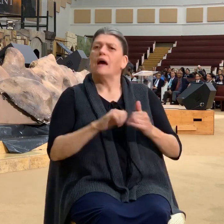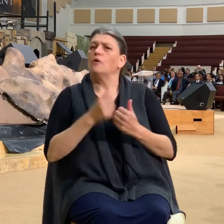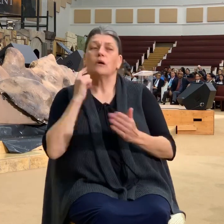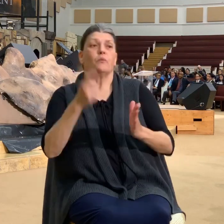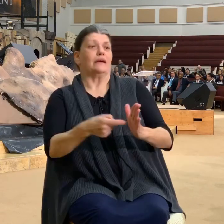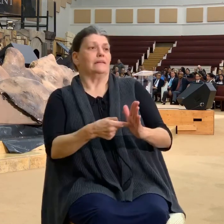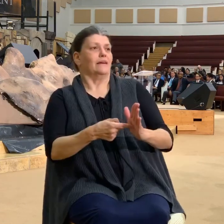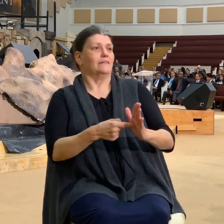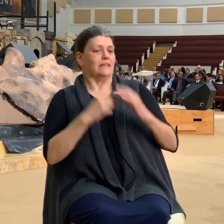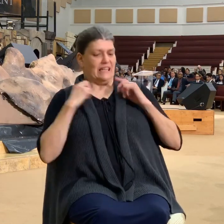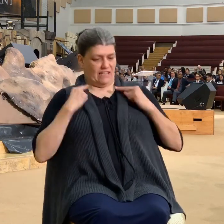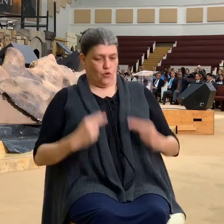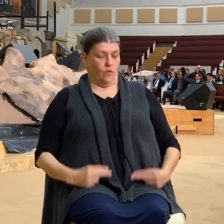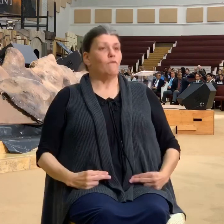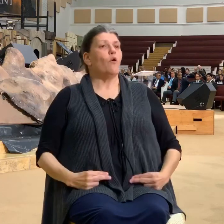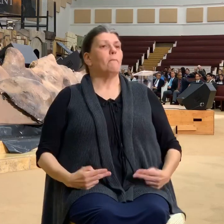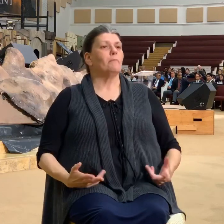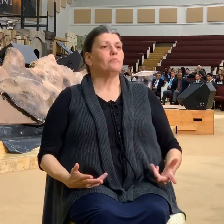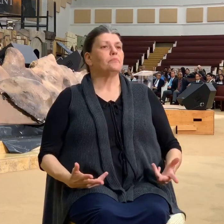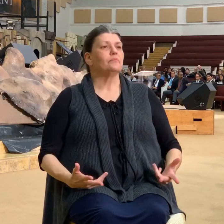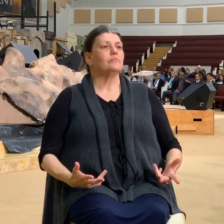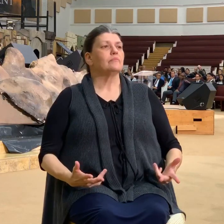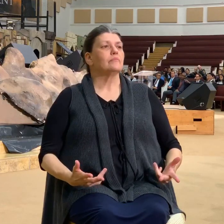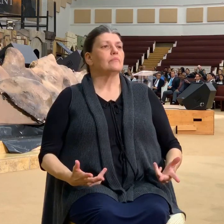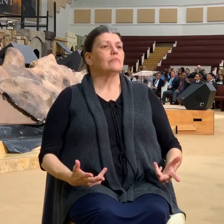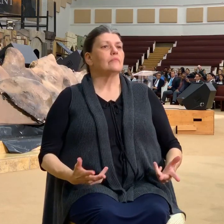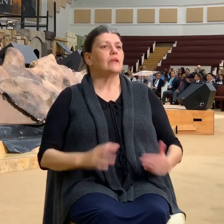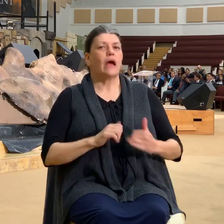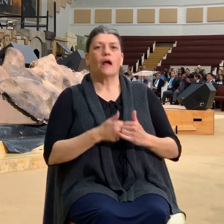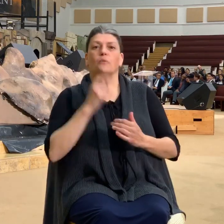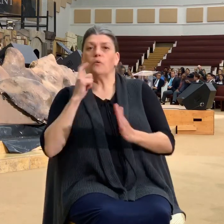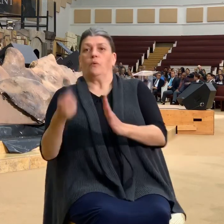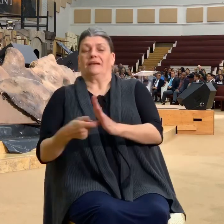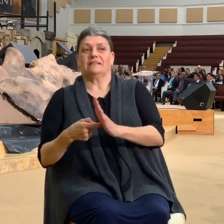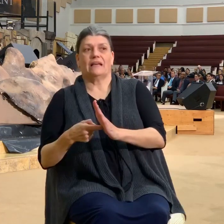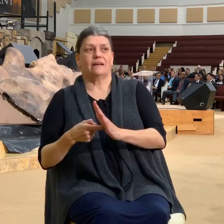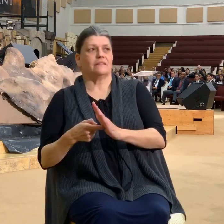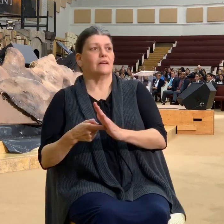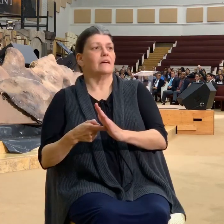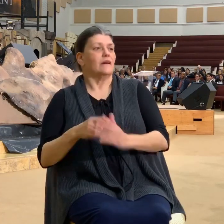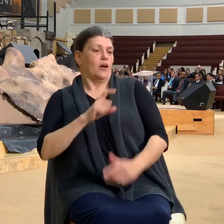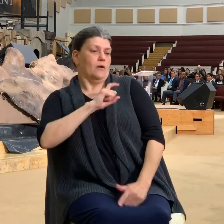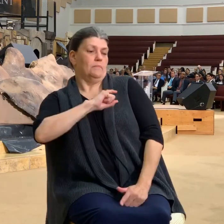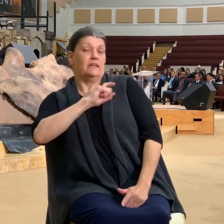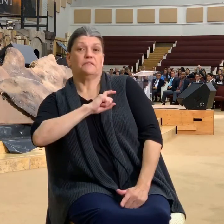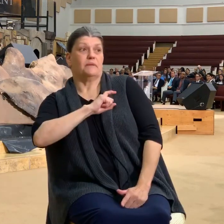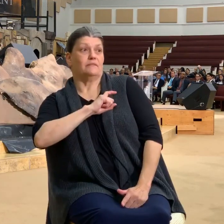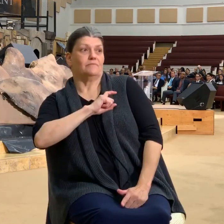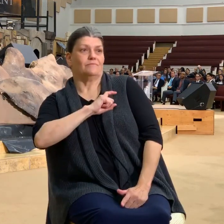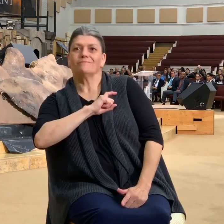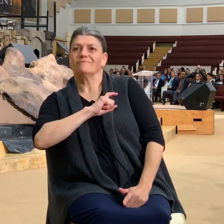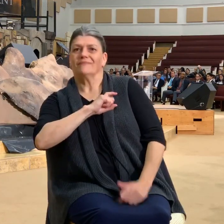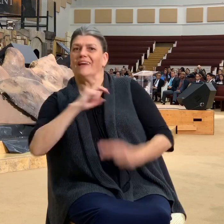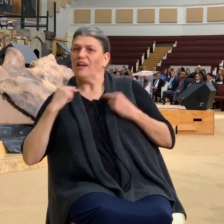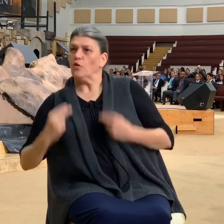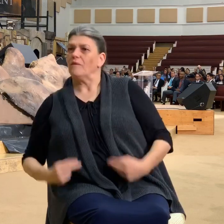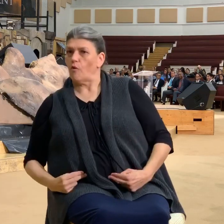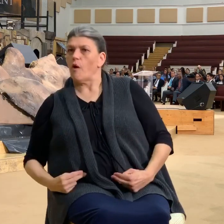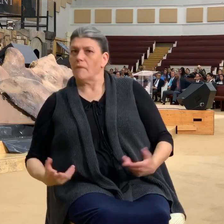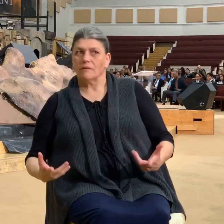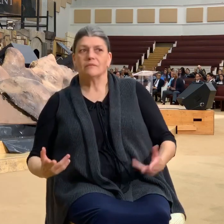The uniform. How do we recognize a peace officer or a police officer? The